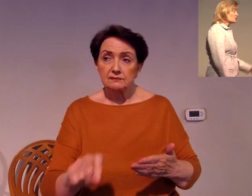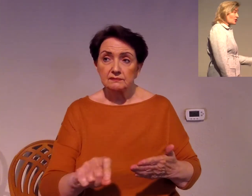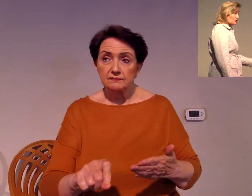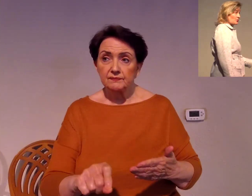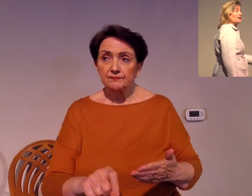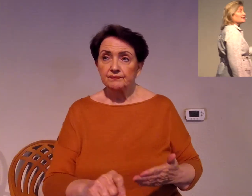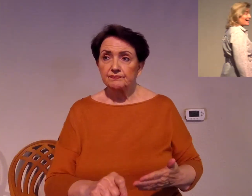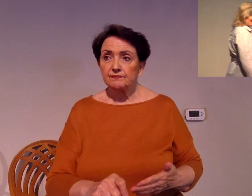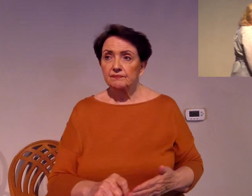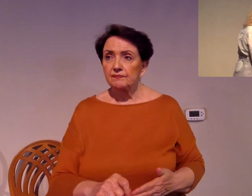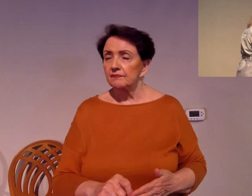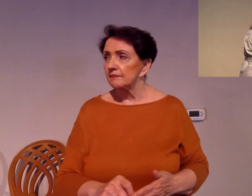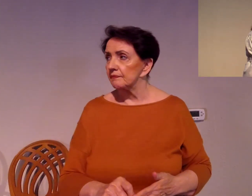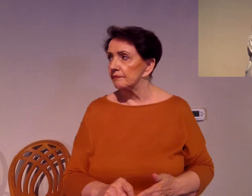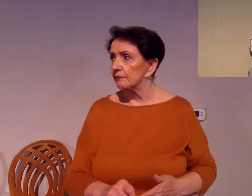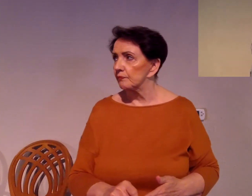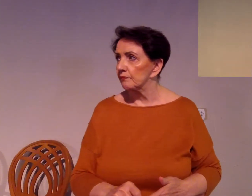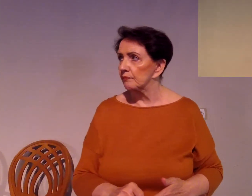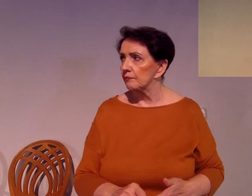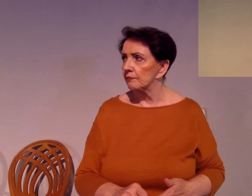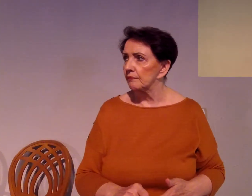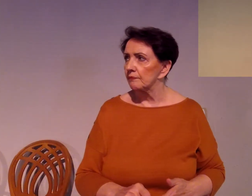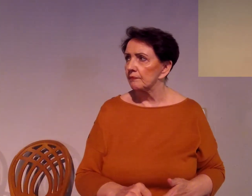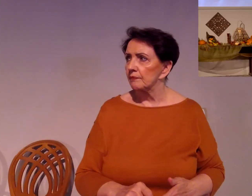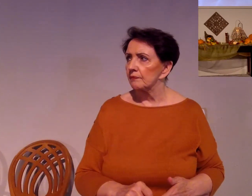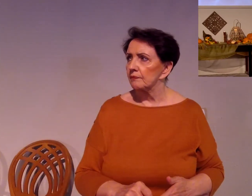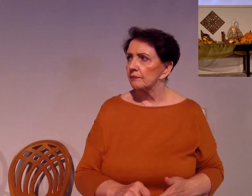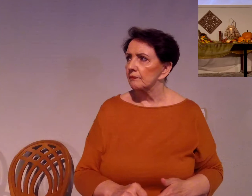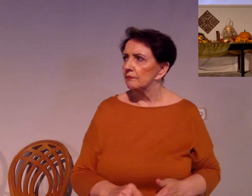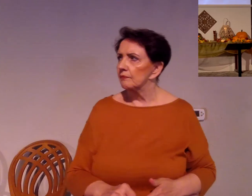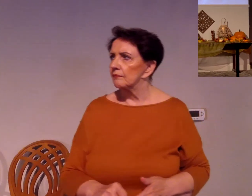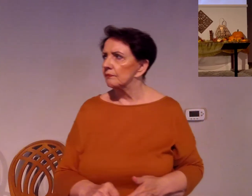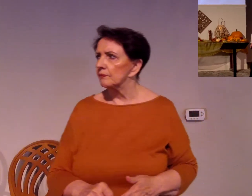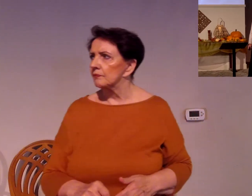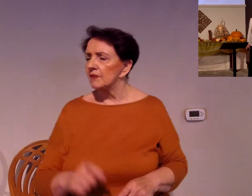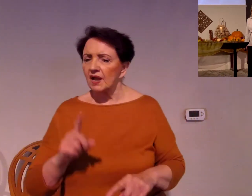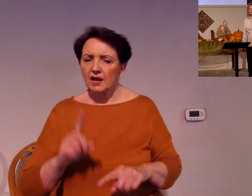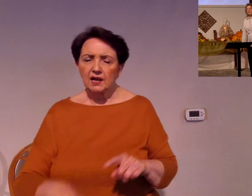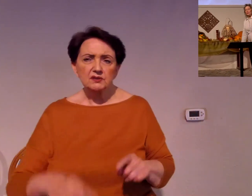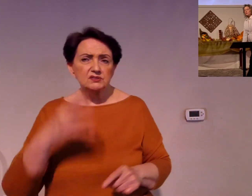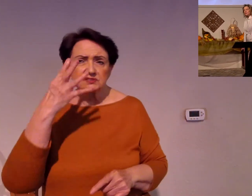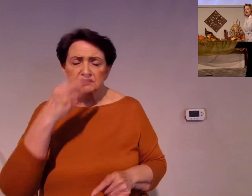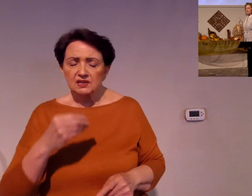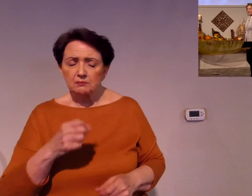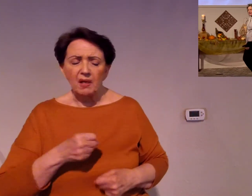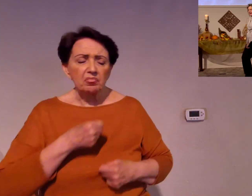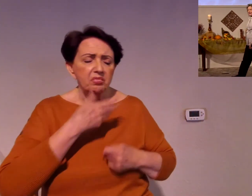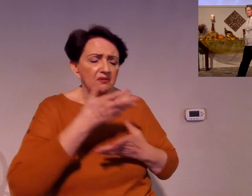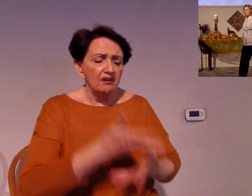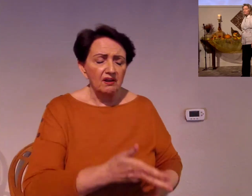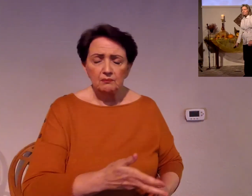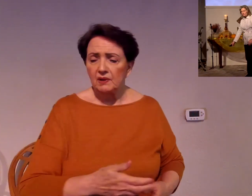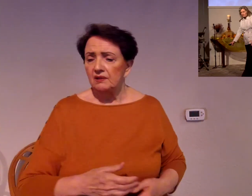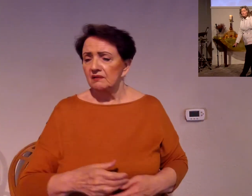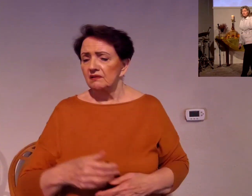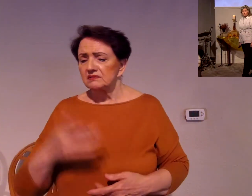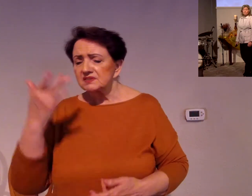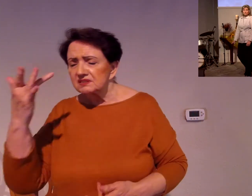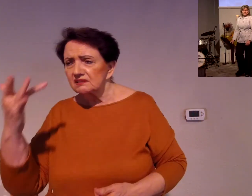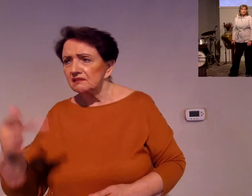racquetball, because I was also taking that course at the same time, I couldn't sleep. I threw up several times that night.